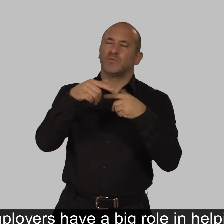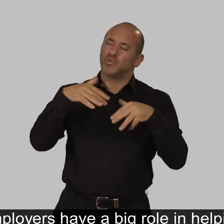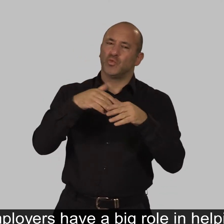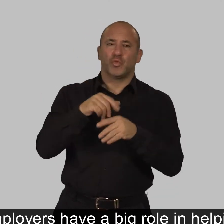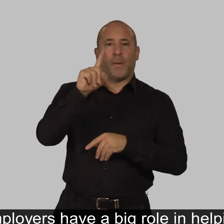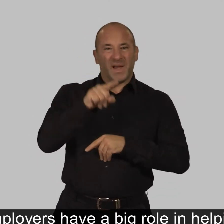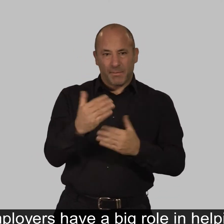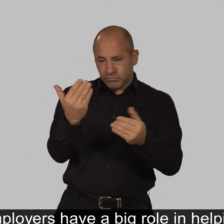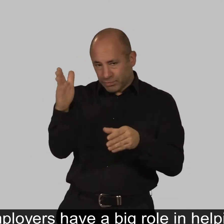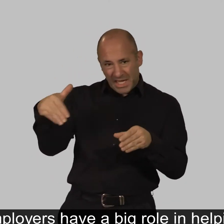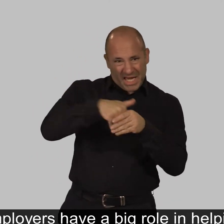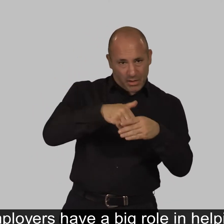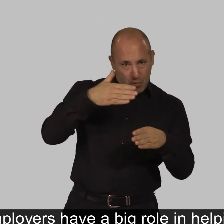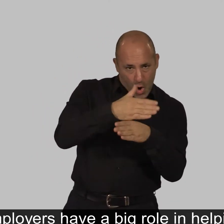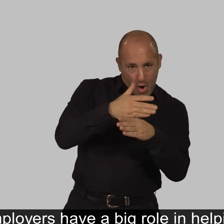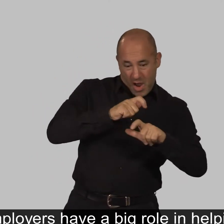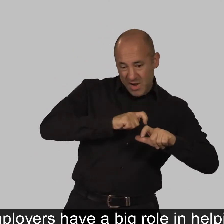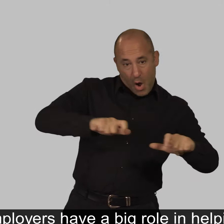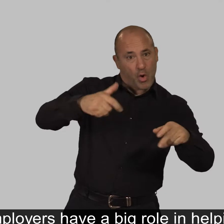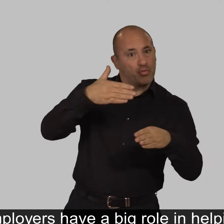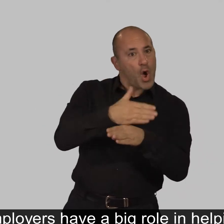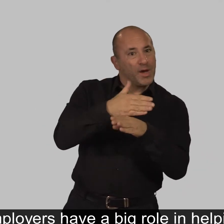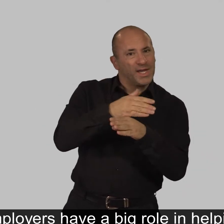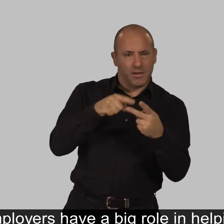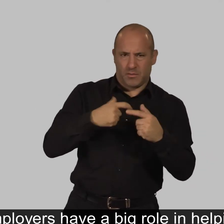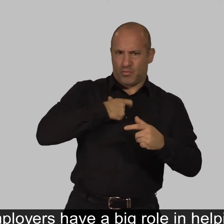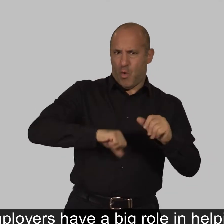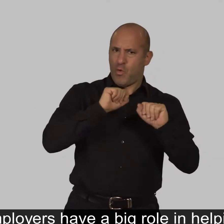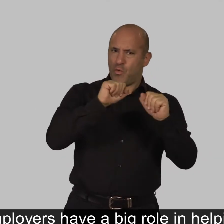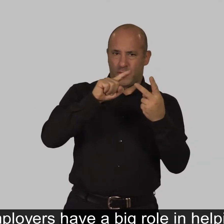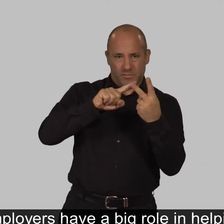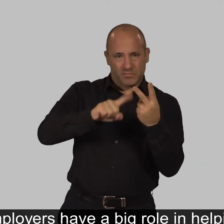Employers have a big role in helping people get into and stay in work.